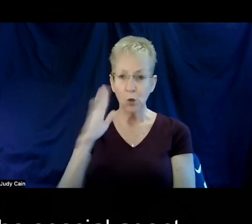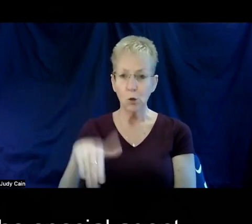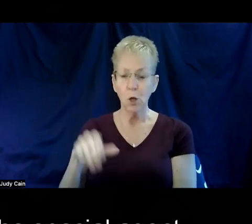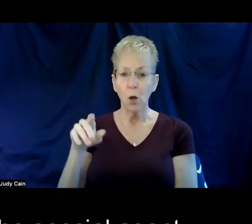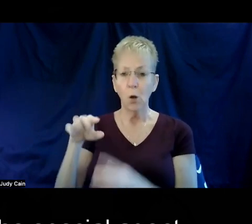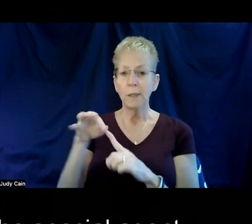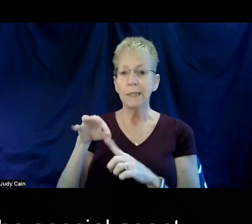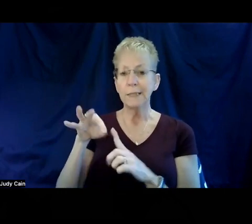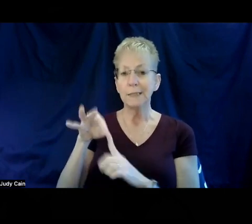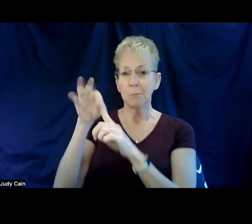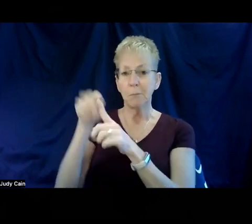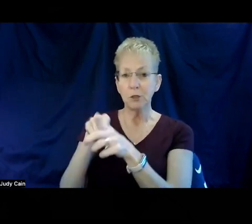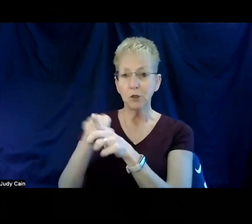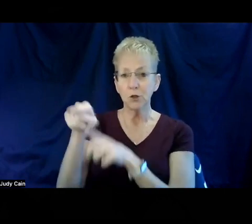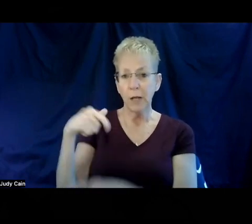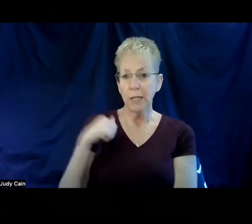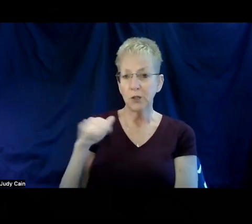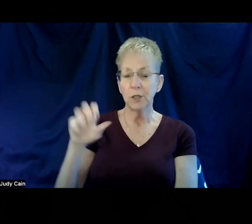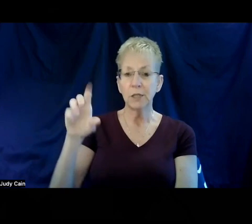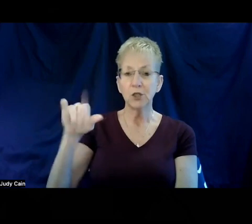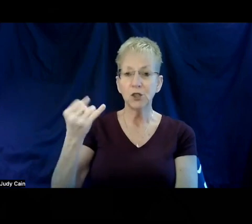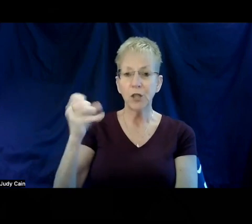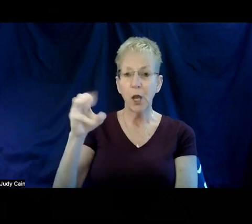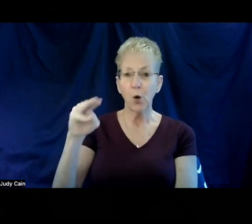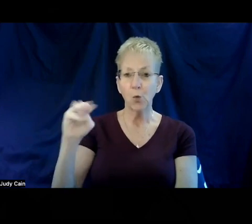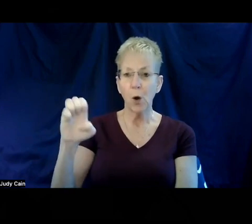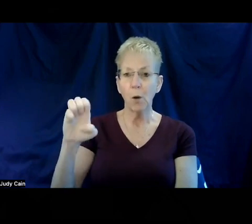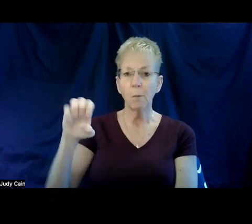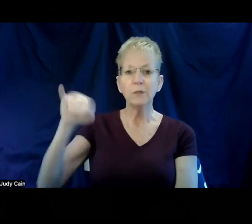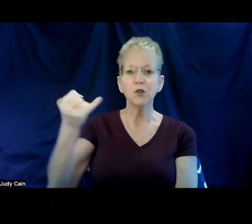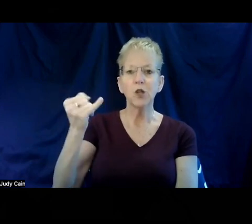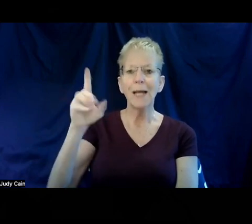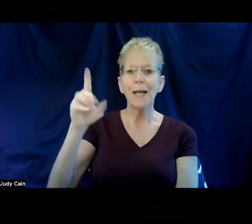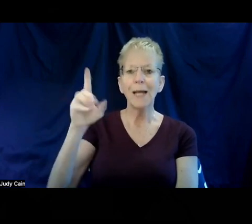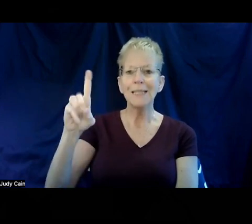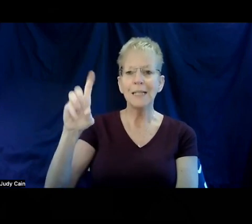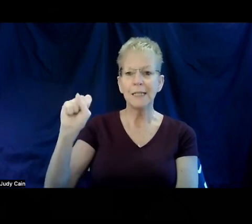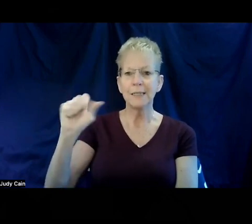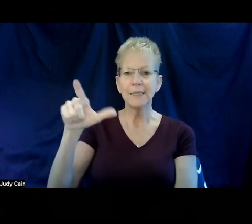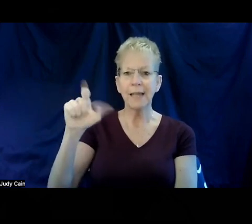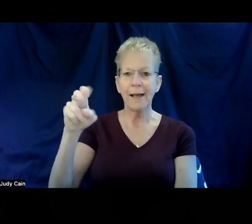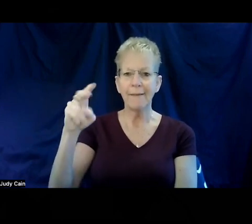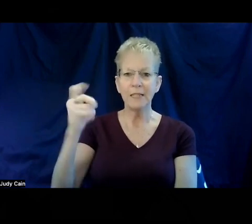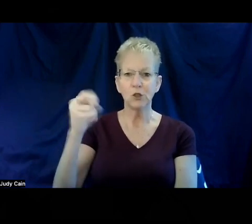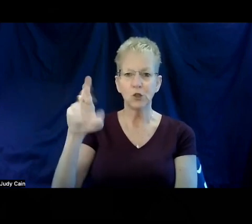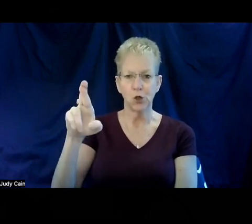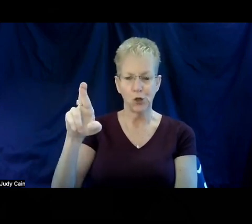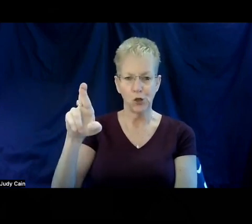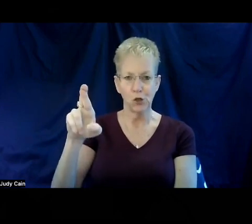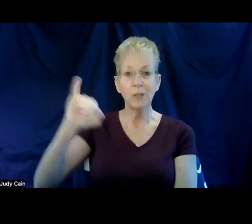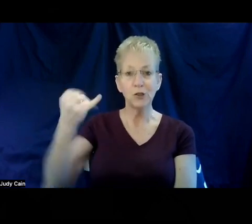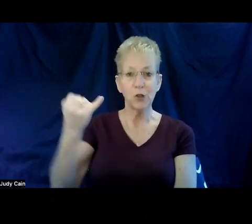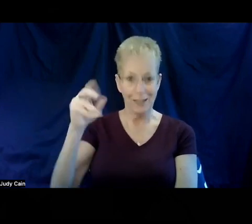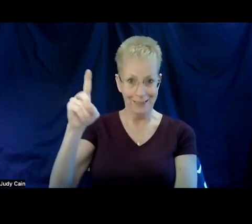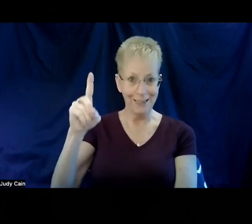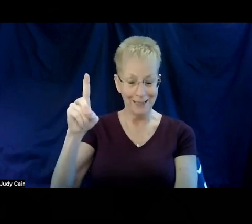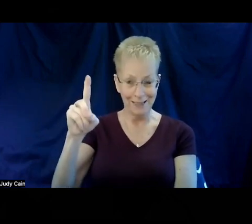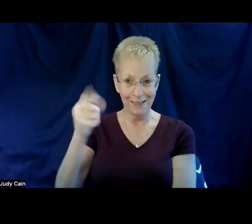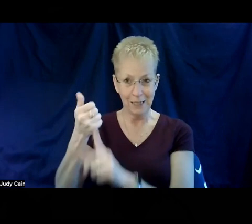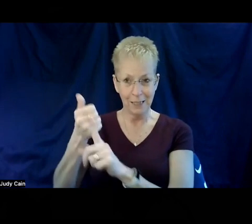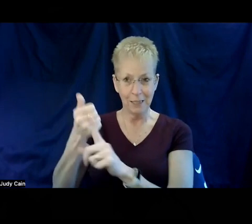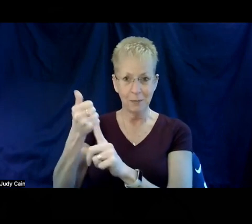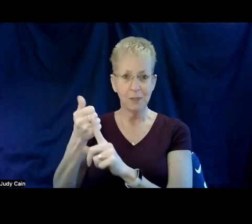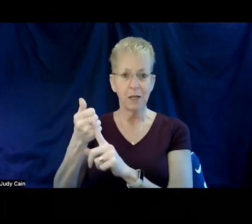Jerome Salinger is? J.D. Salinger. So J.D. Salinger was in